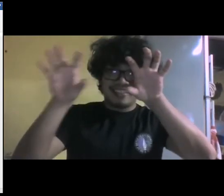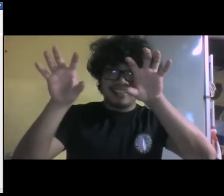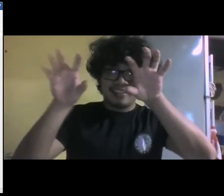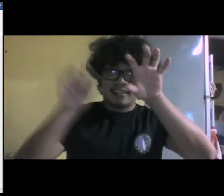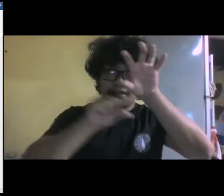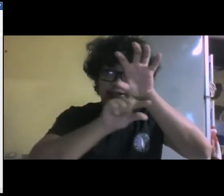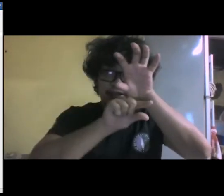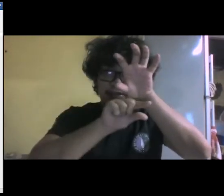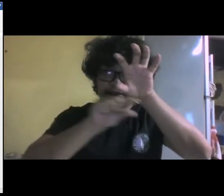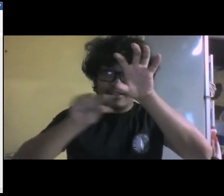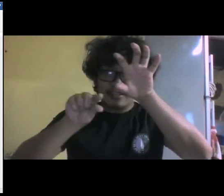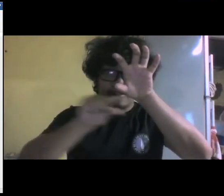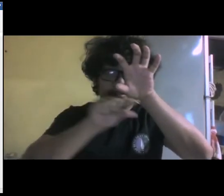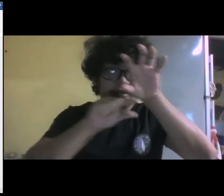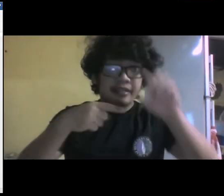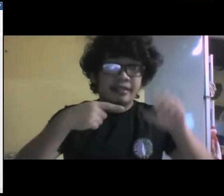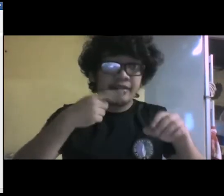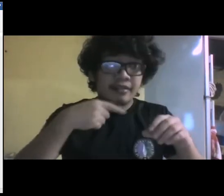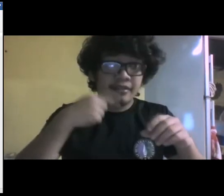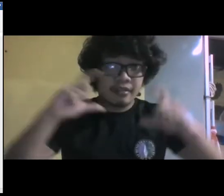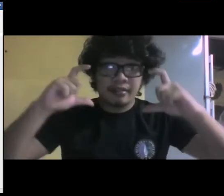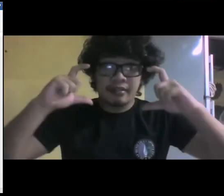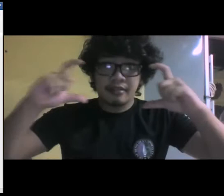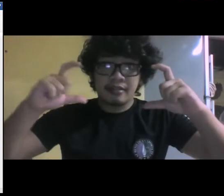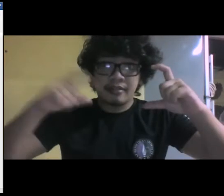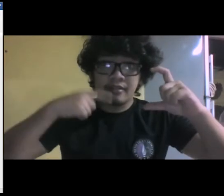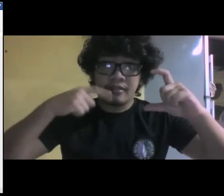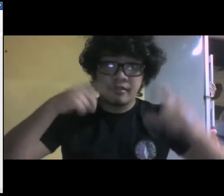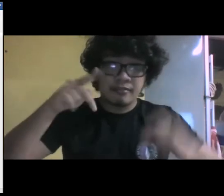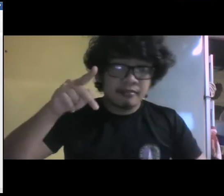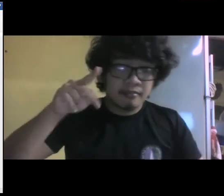To be, Mhm.